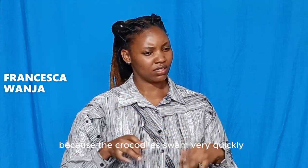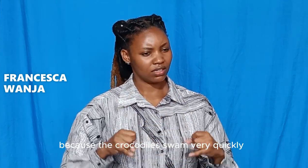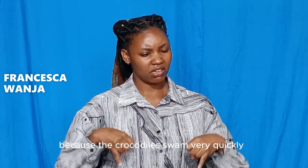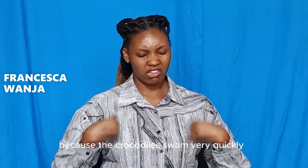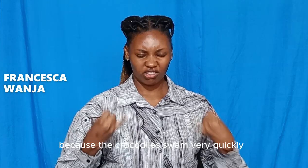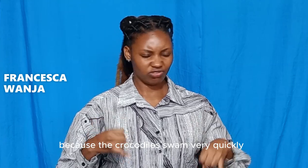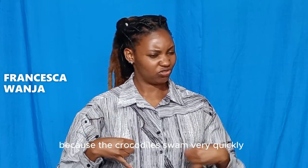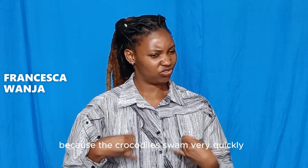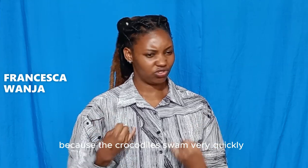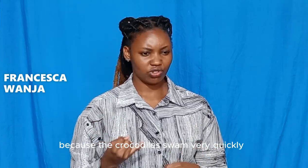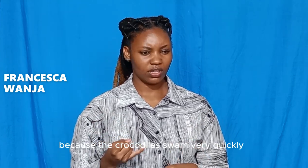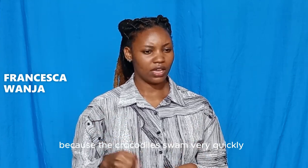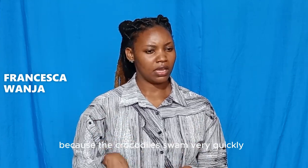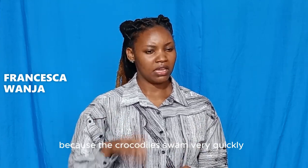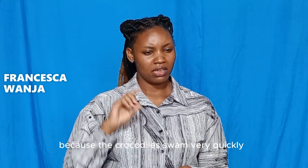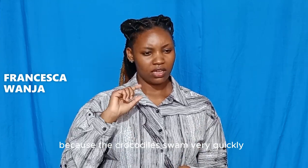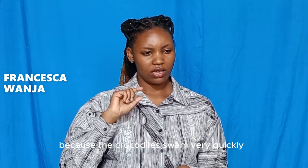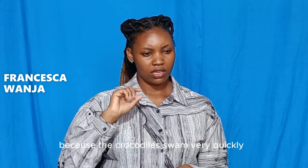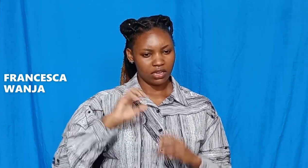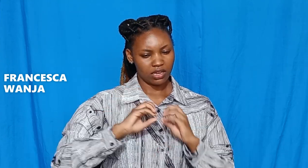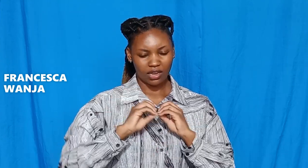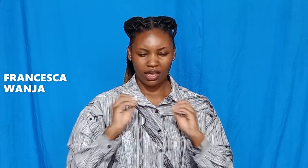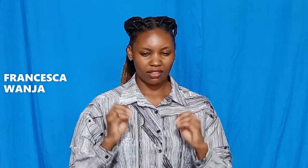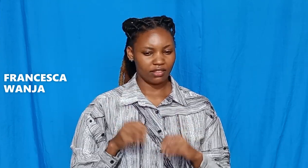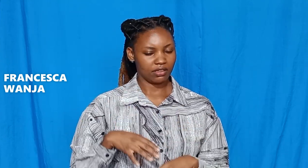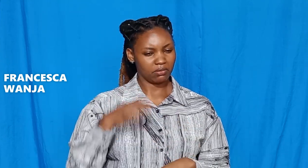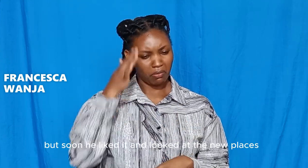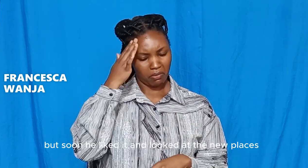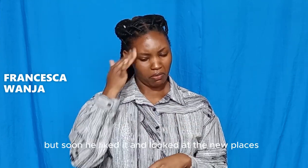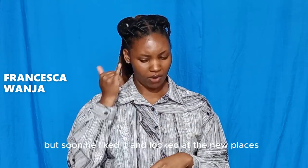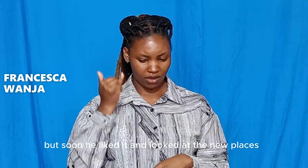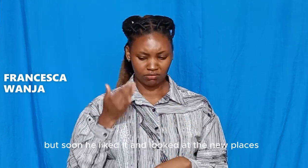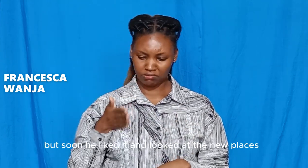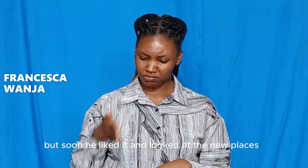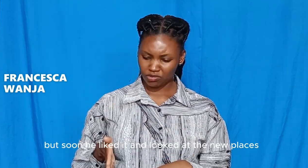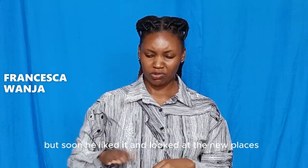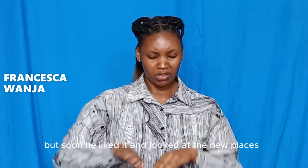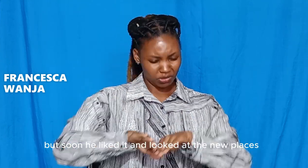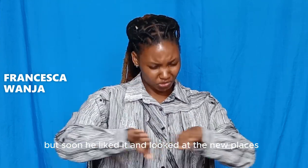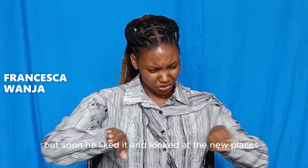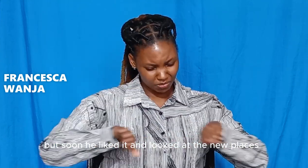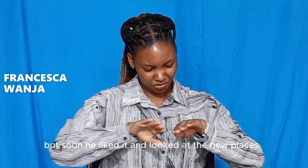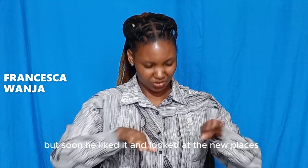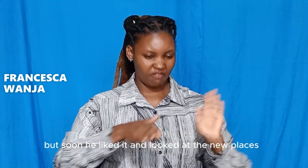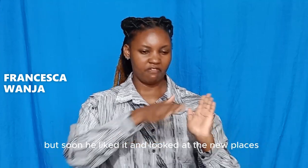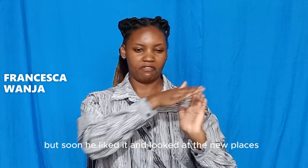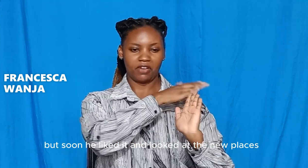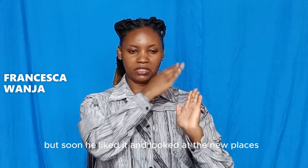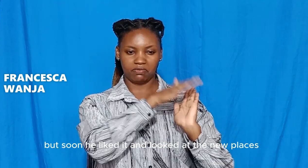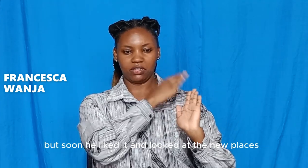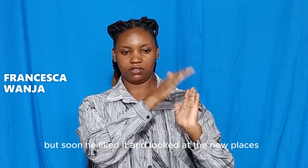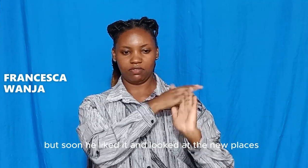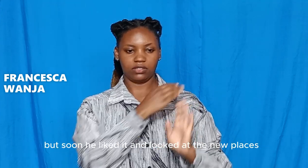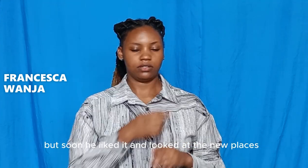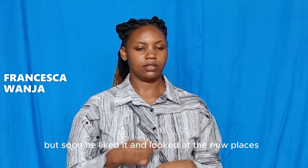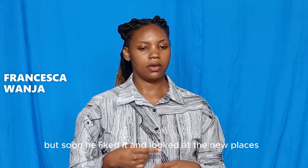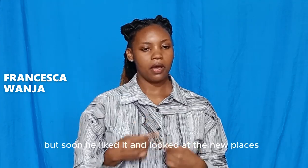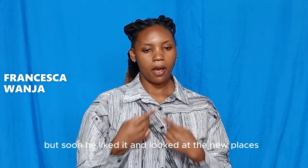crocodile swam very quickly. But soon, he liked it and looked